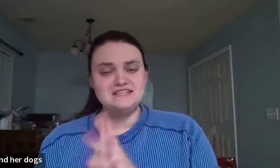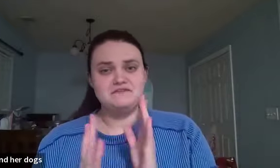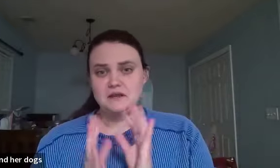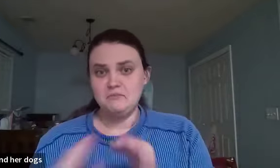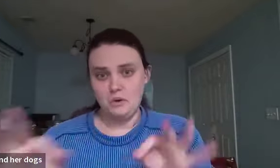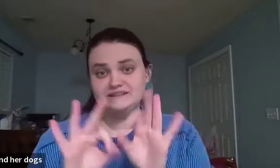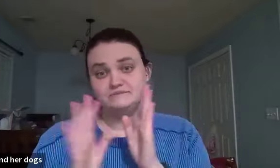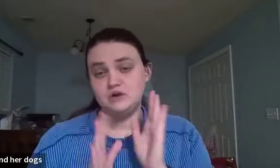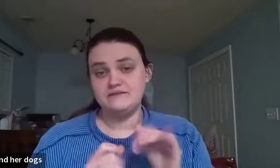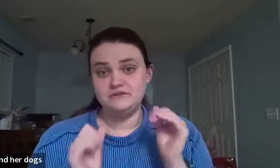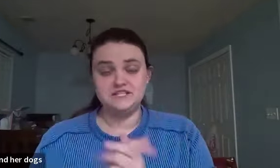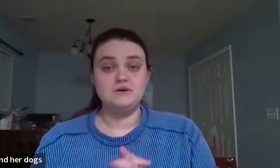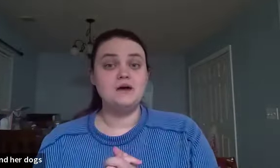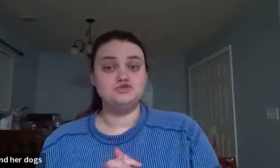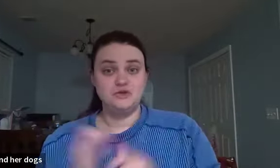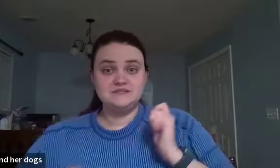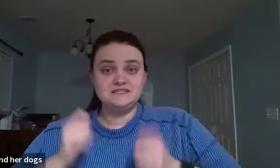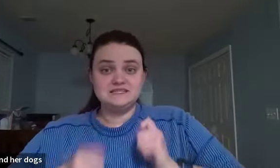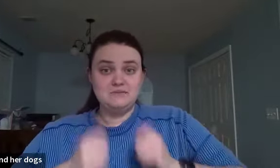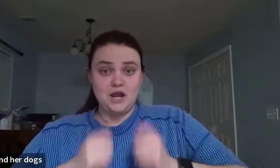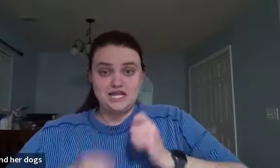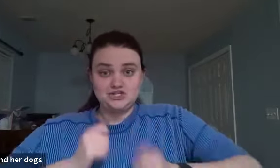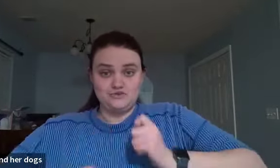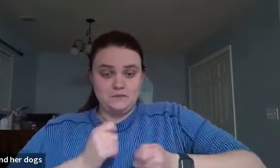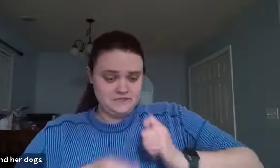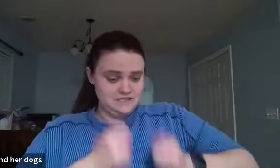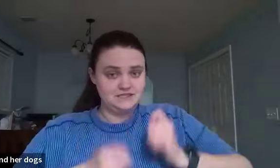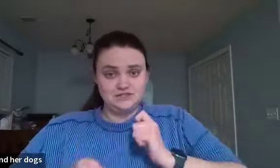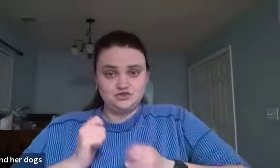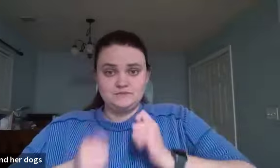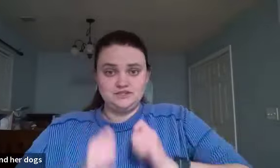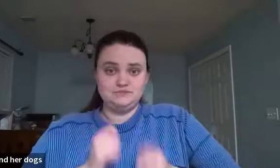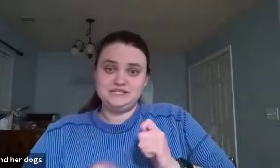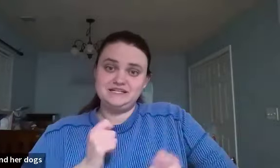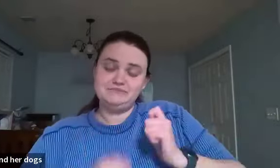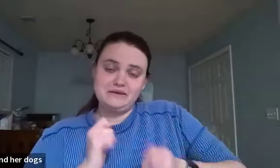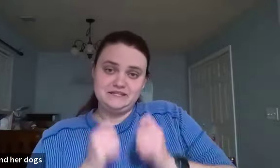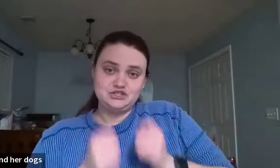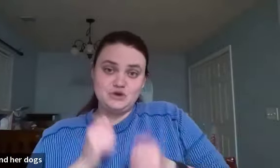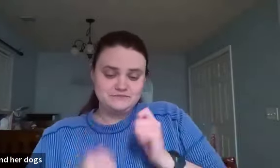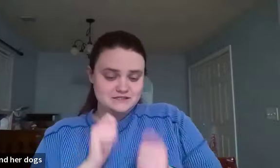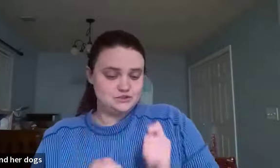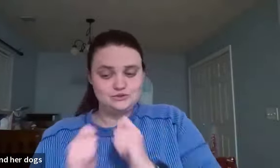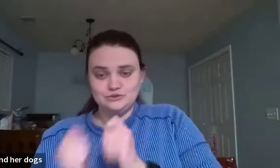That's a very important, prideful thing to you. Drums is the same way. Drums, you just pretend to beat drums.